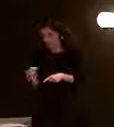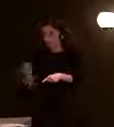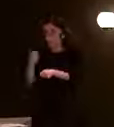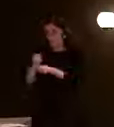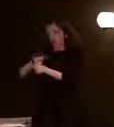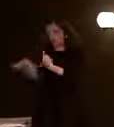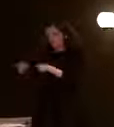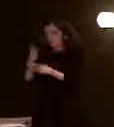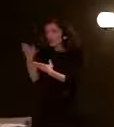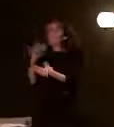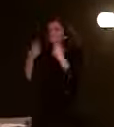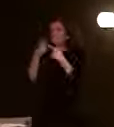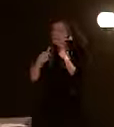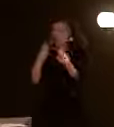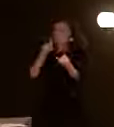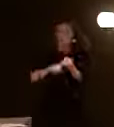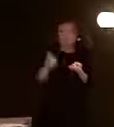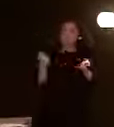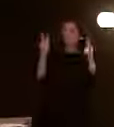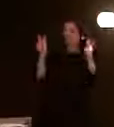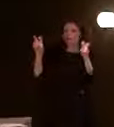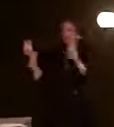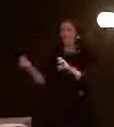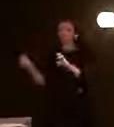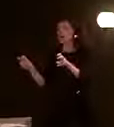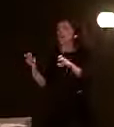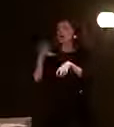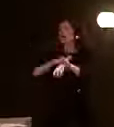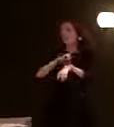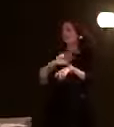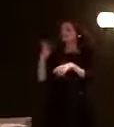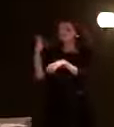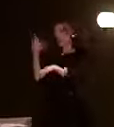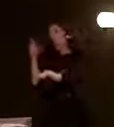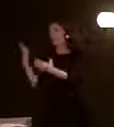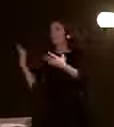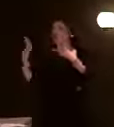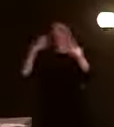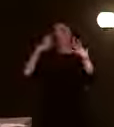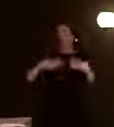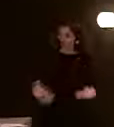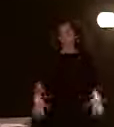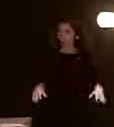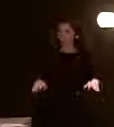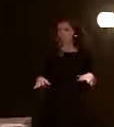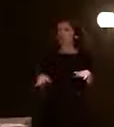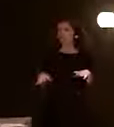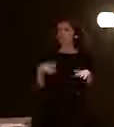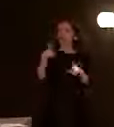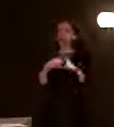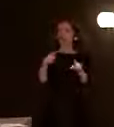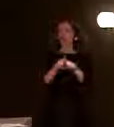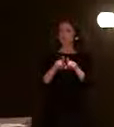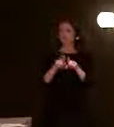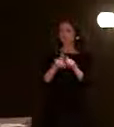but it is something that has worked well with high school students.